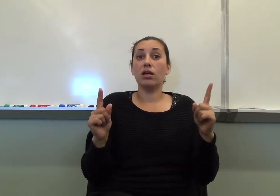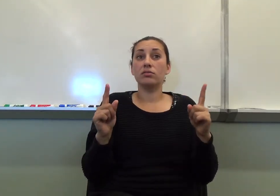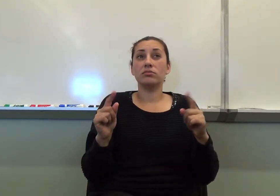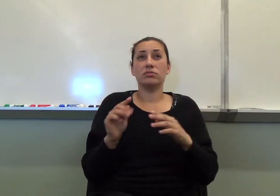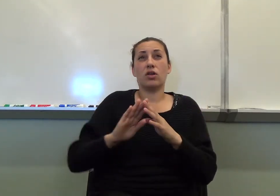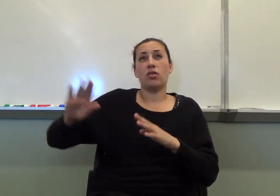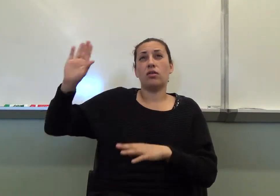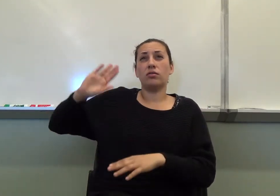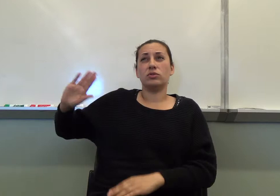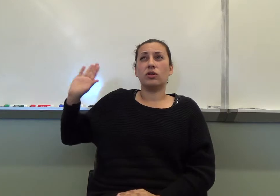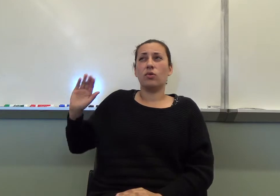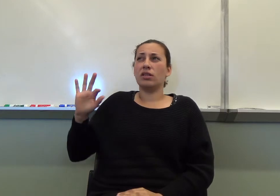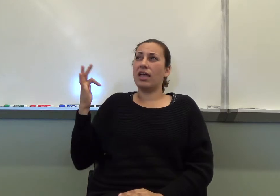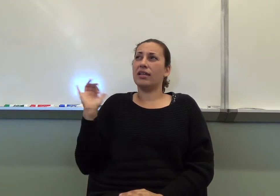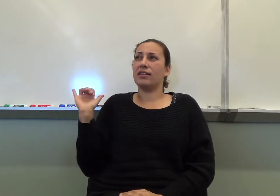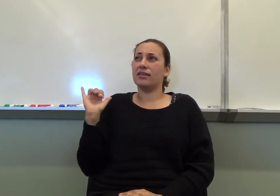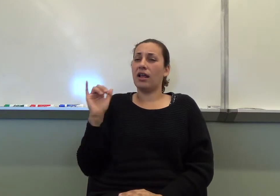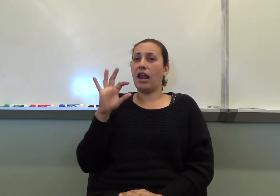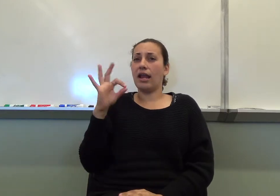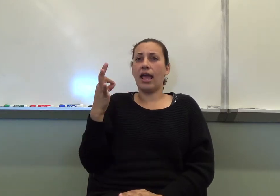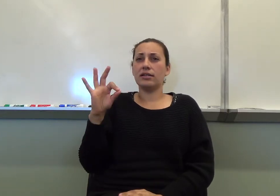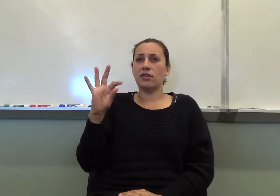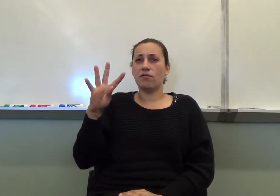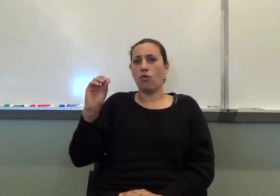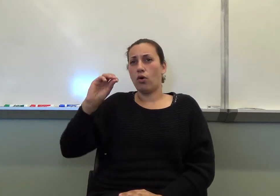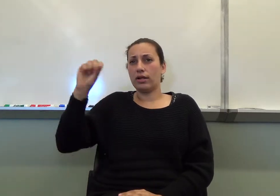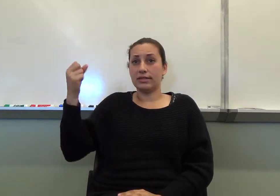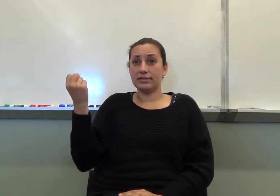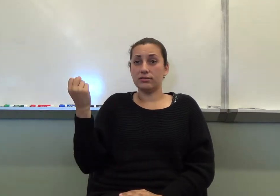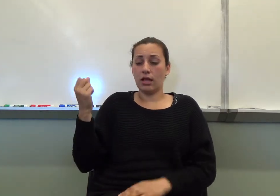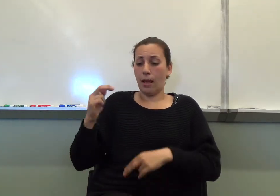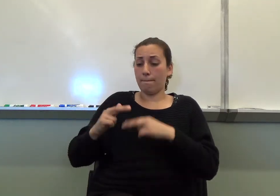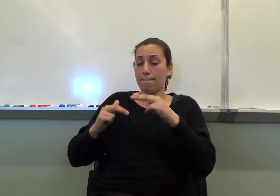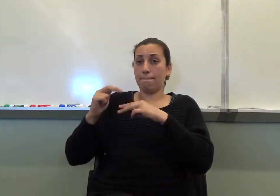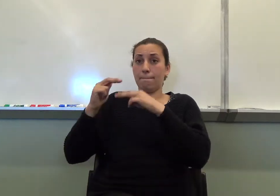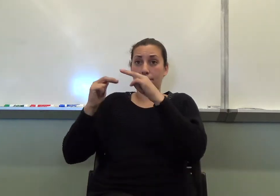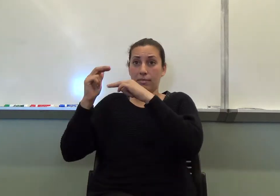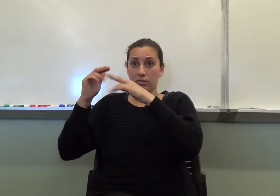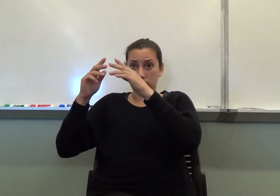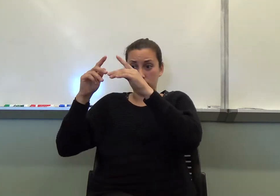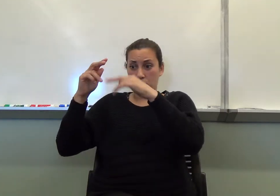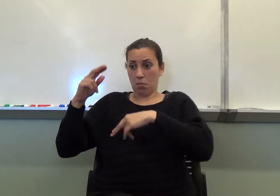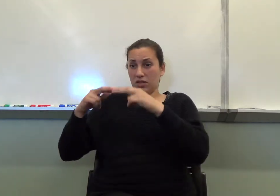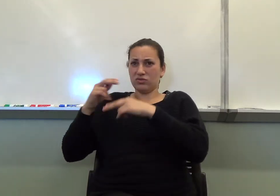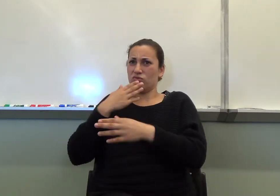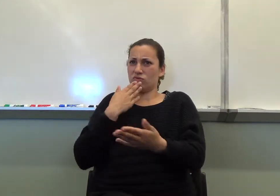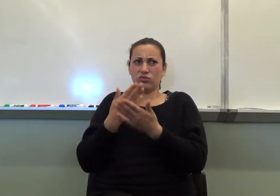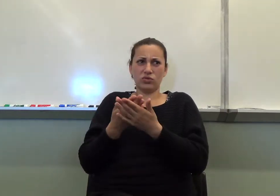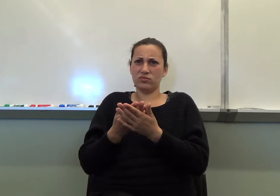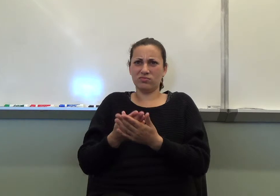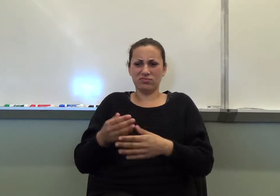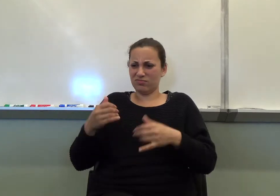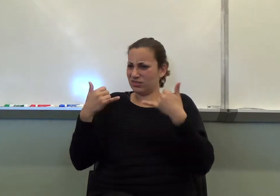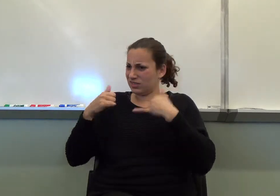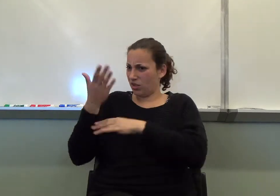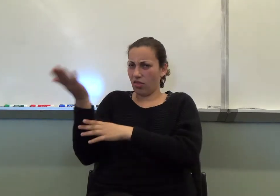in the 1940s, maybe late 1940s, they built these buildings. They're in very good shape for being that old. Now you say,